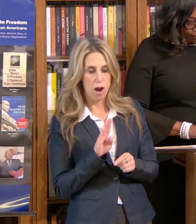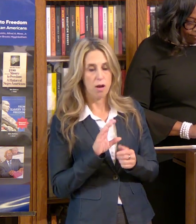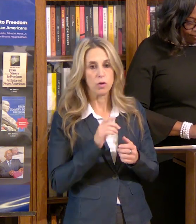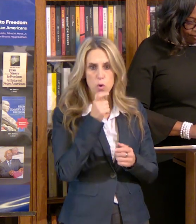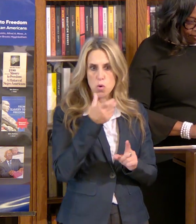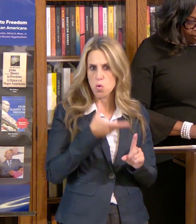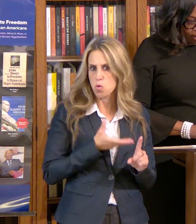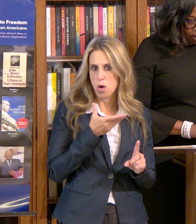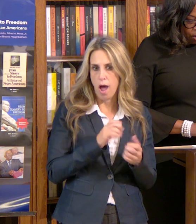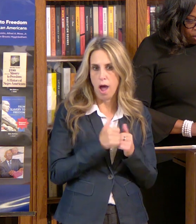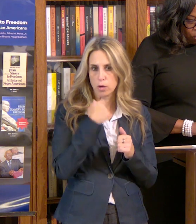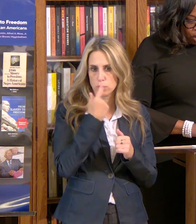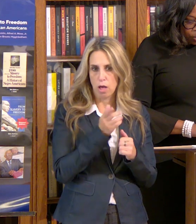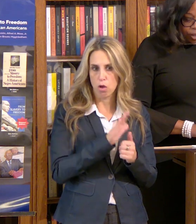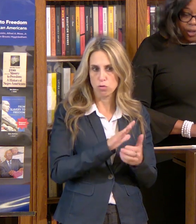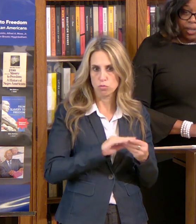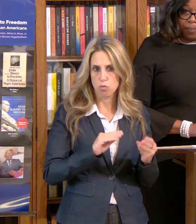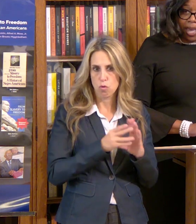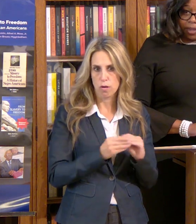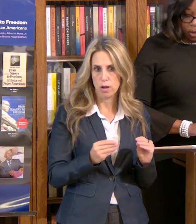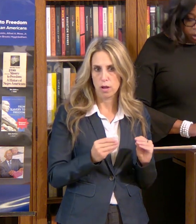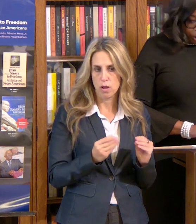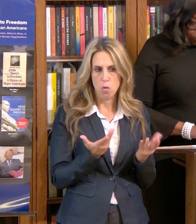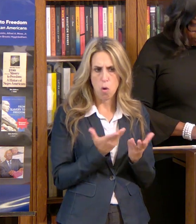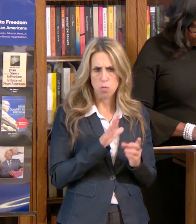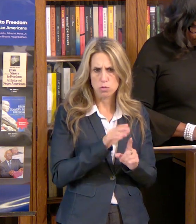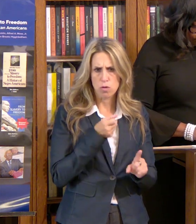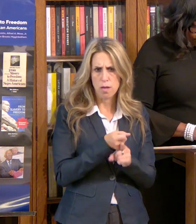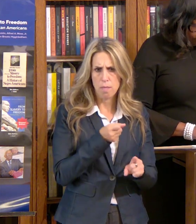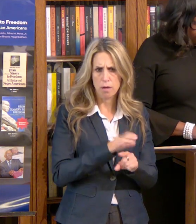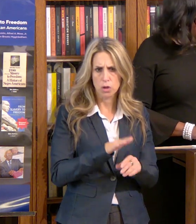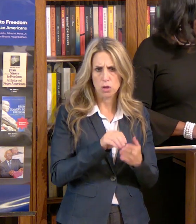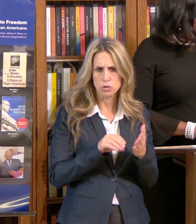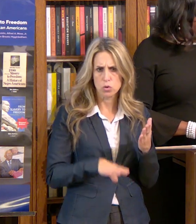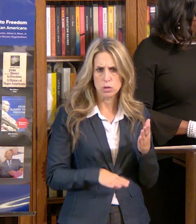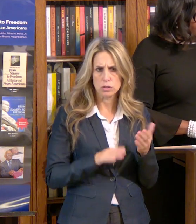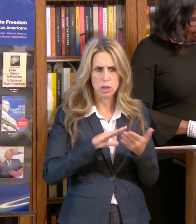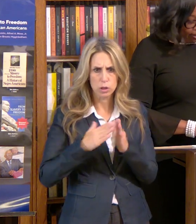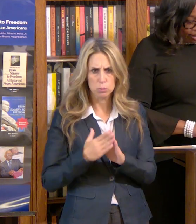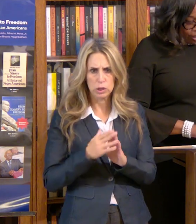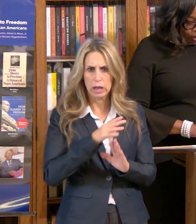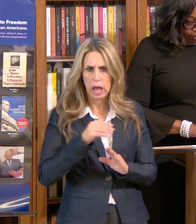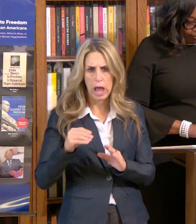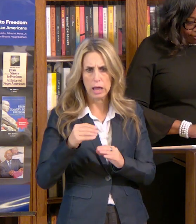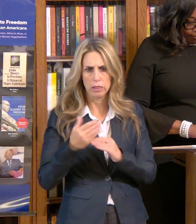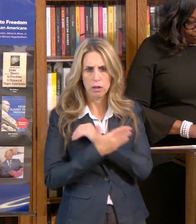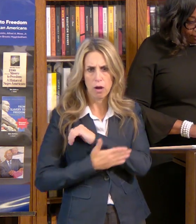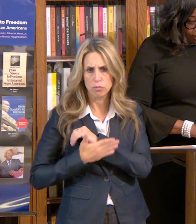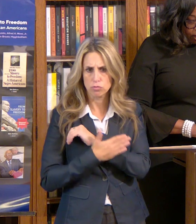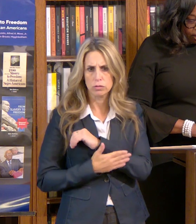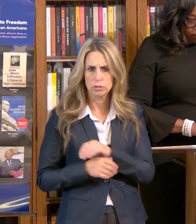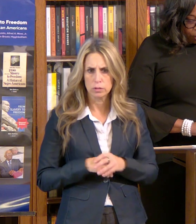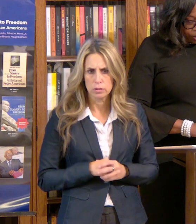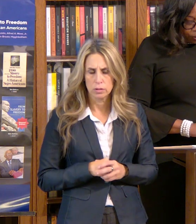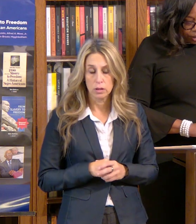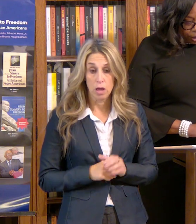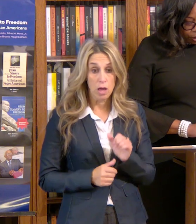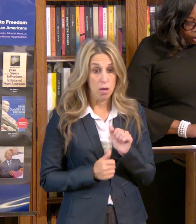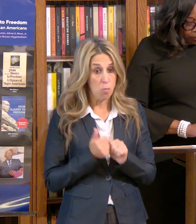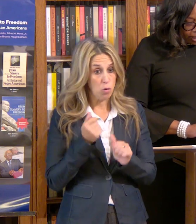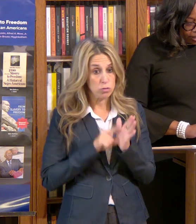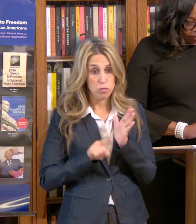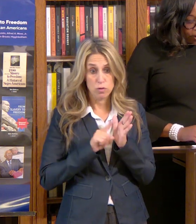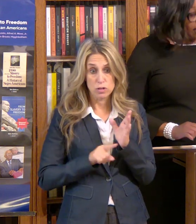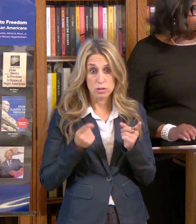her story what was her impact on students the community and the nation most of the